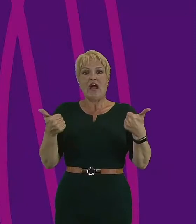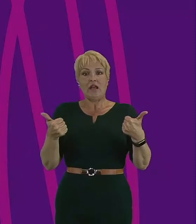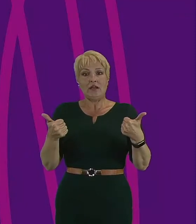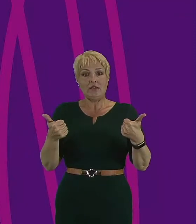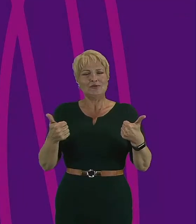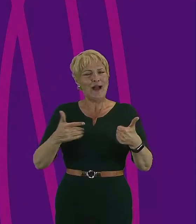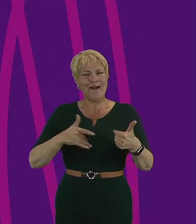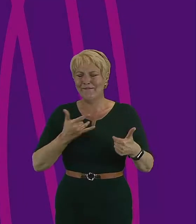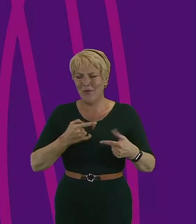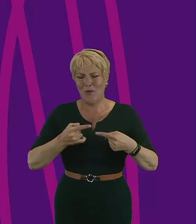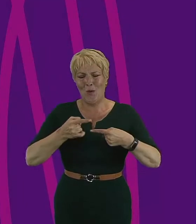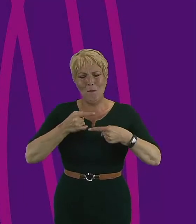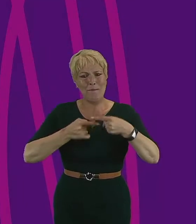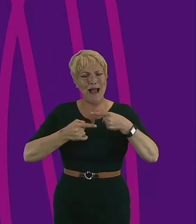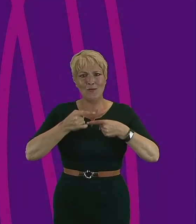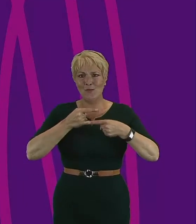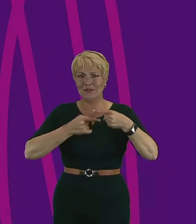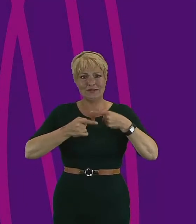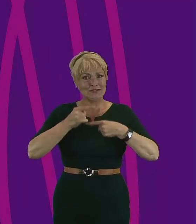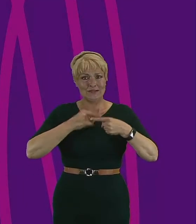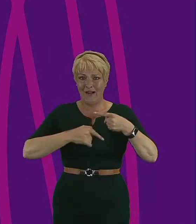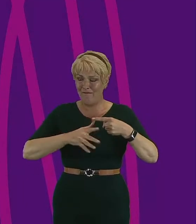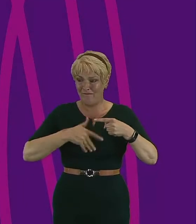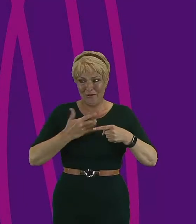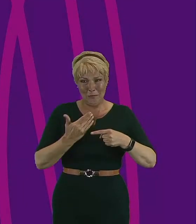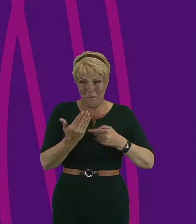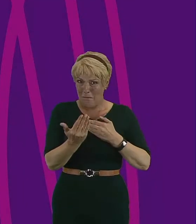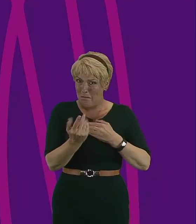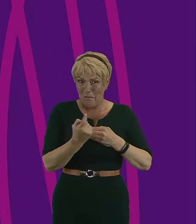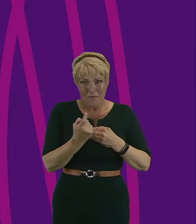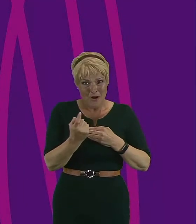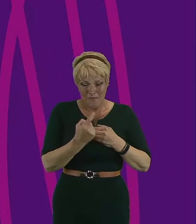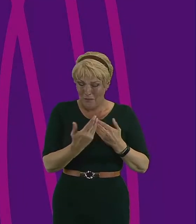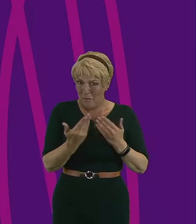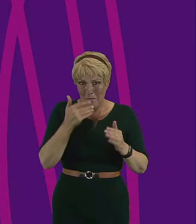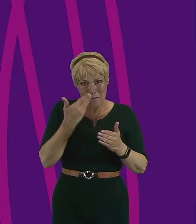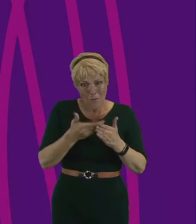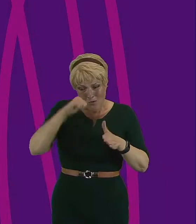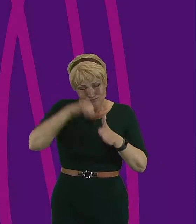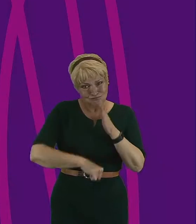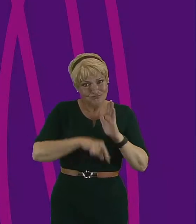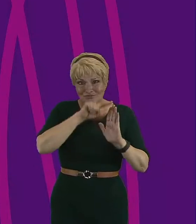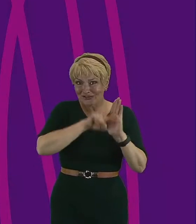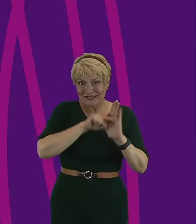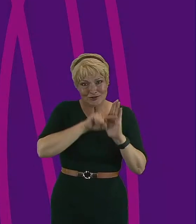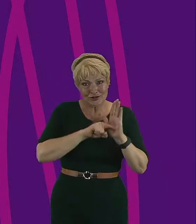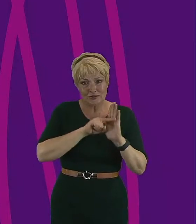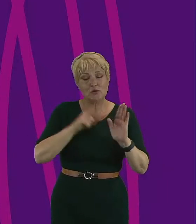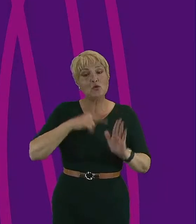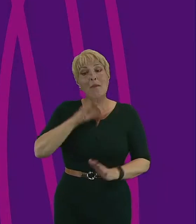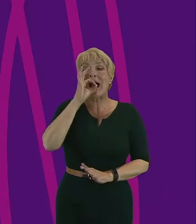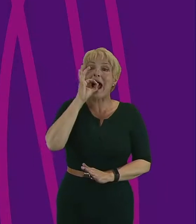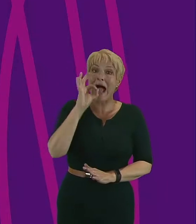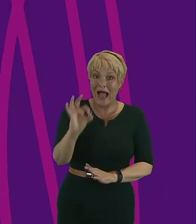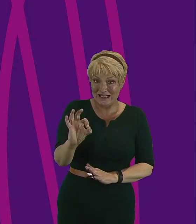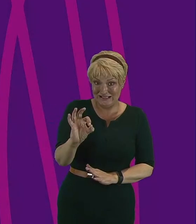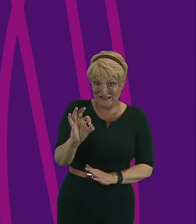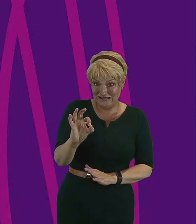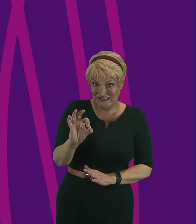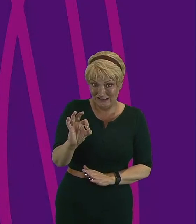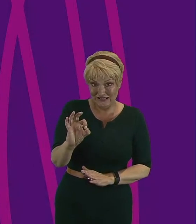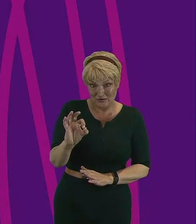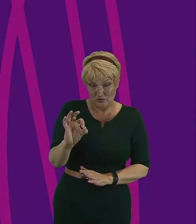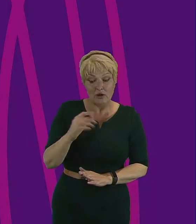backwards and we're facing even further harsh restrictions. So can I ask the Cabinet Secretary, on the eve of these apparent